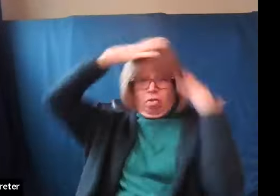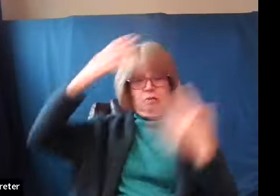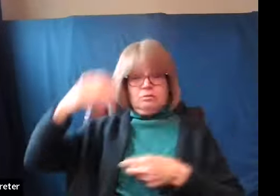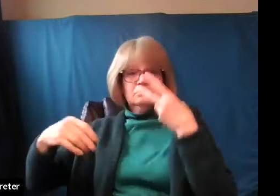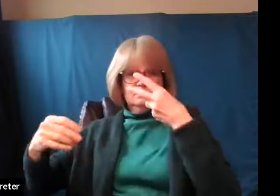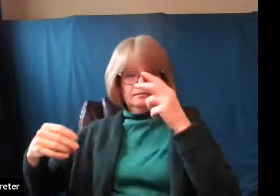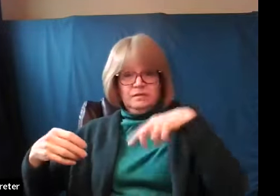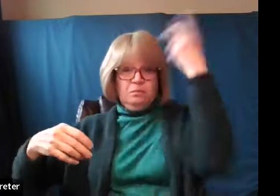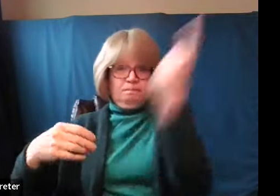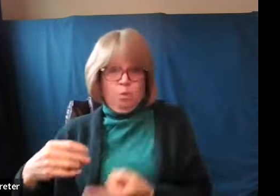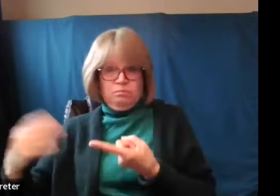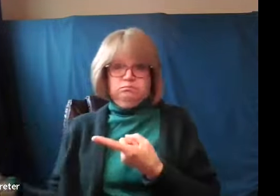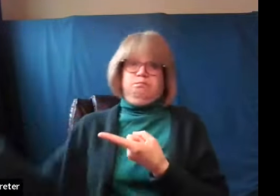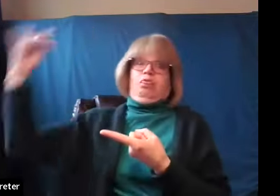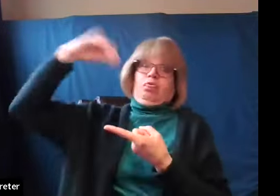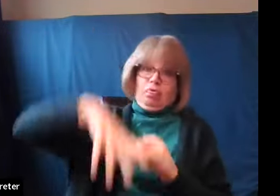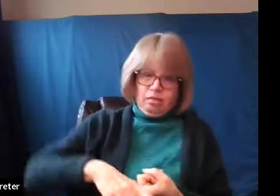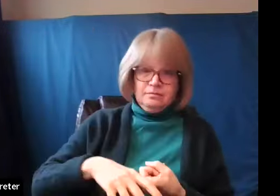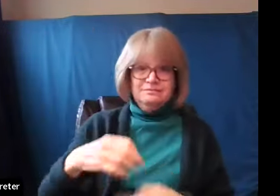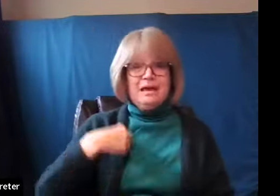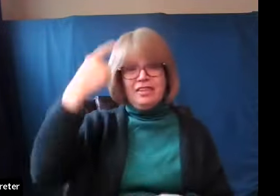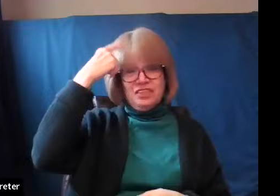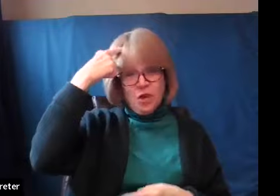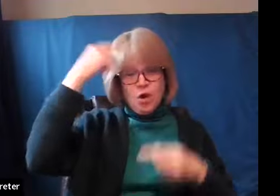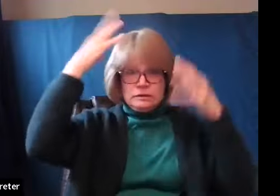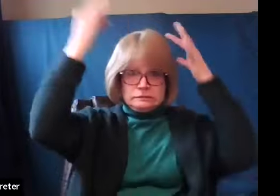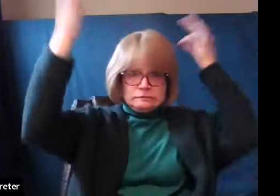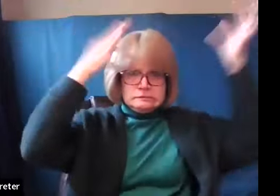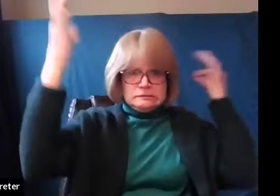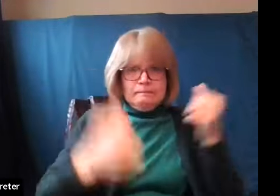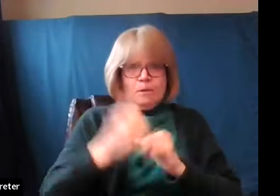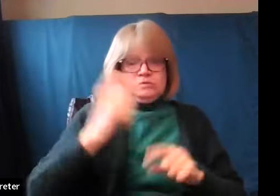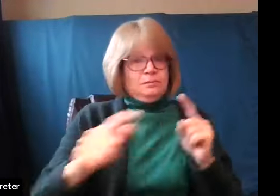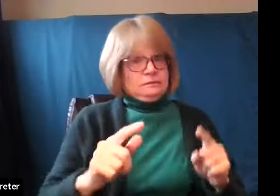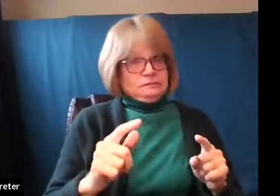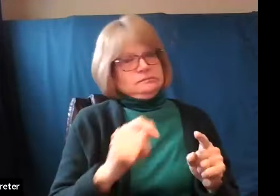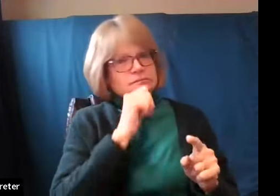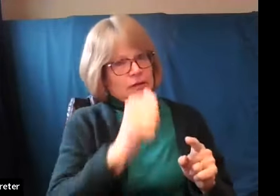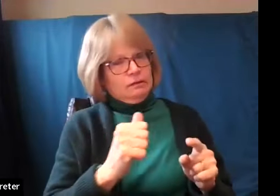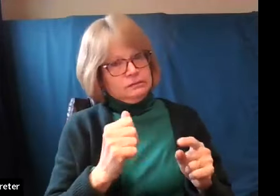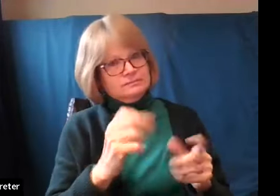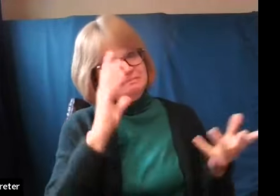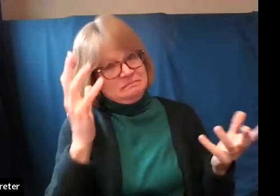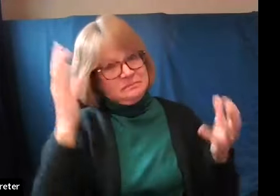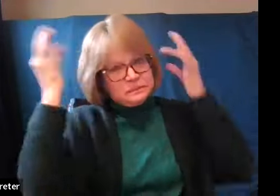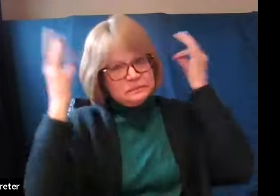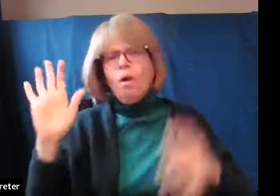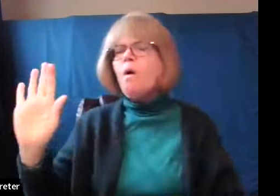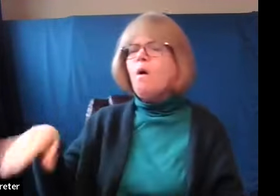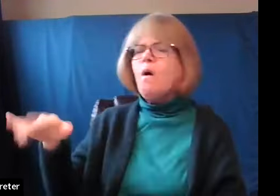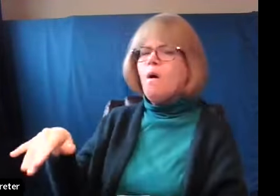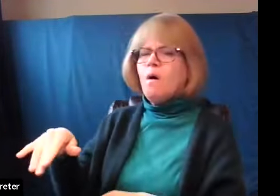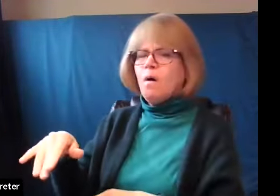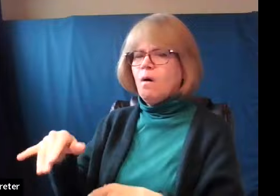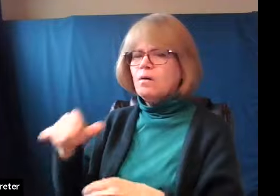most of it, but evidently not," he embarrassingly confessed, picking through his hair. "It's no problem," the Reverend